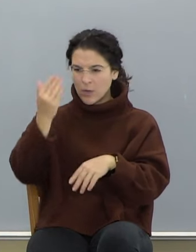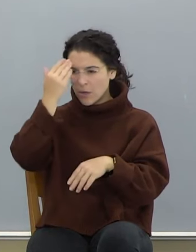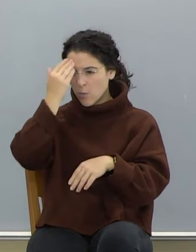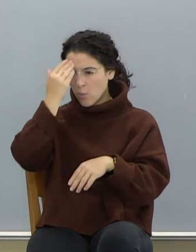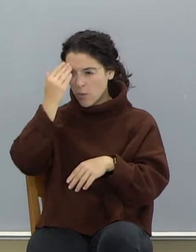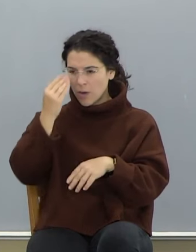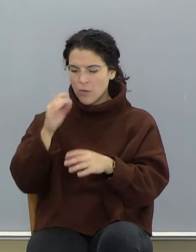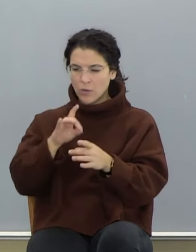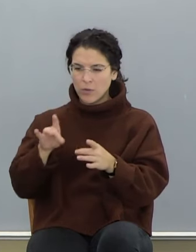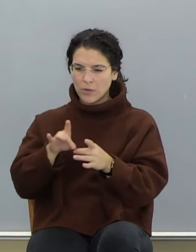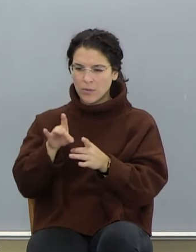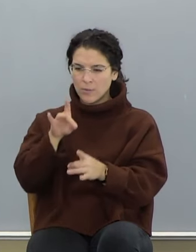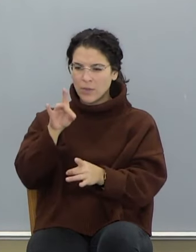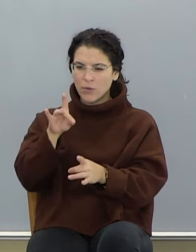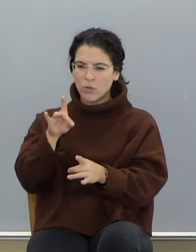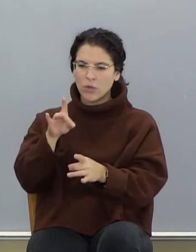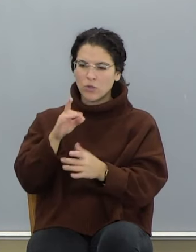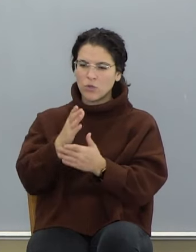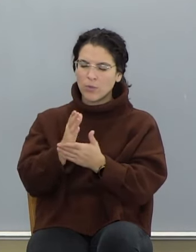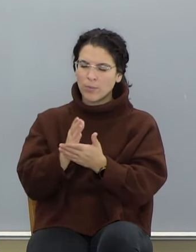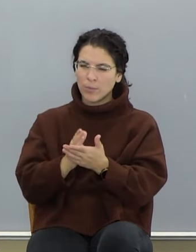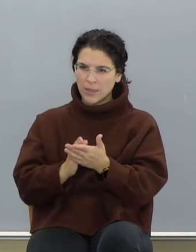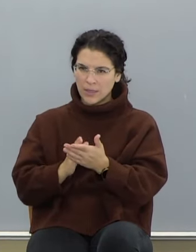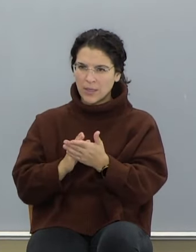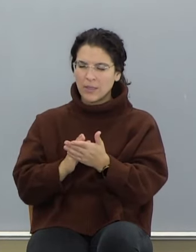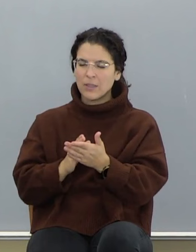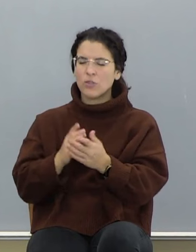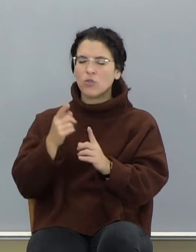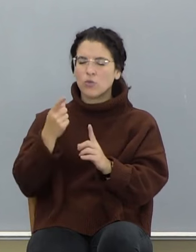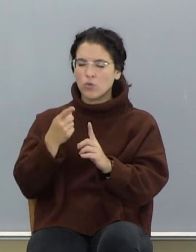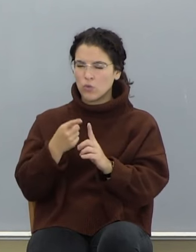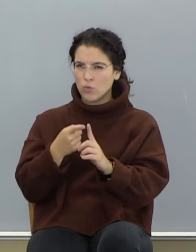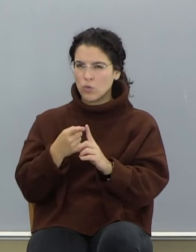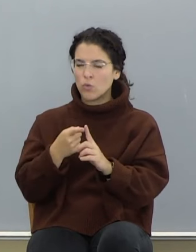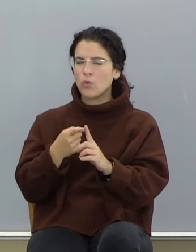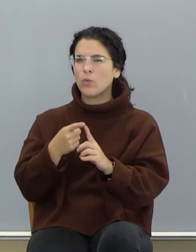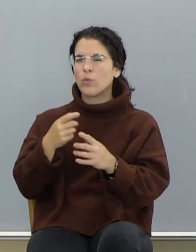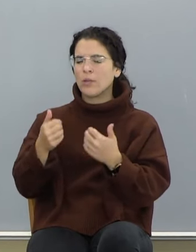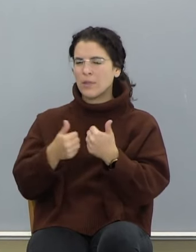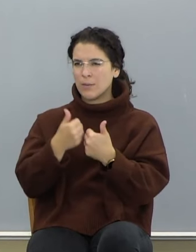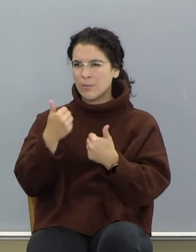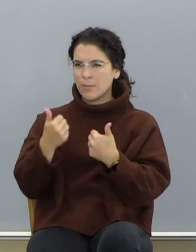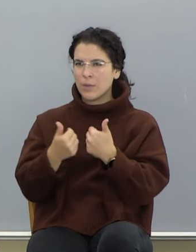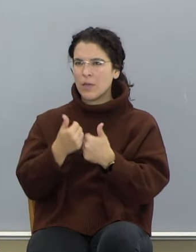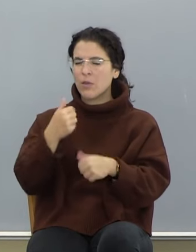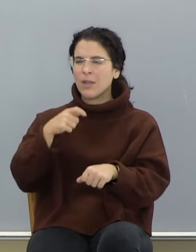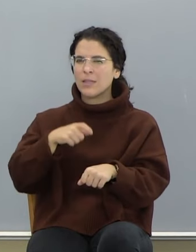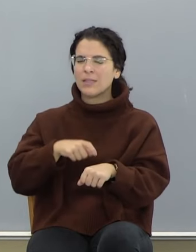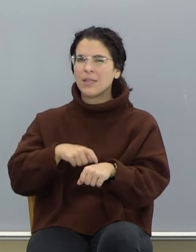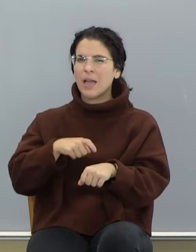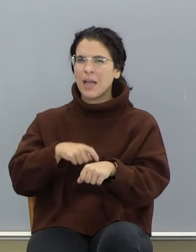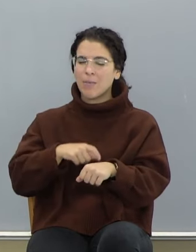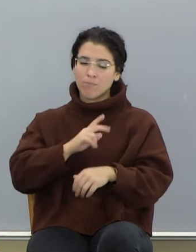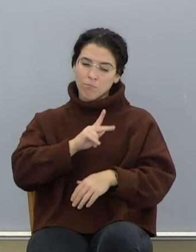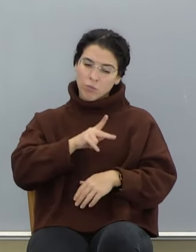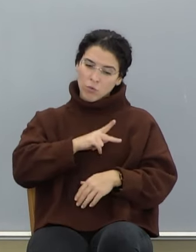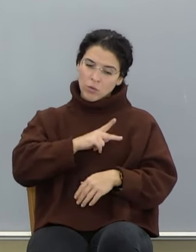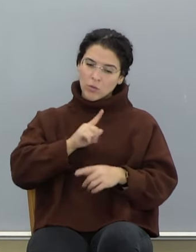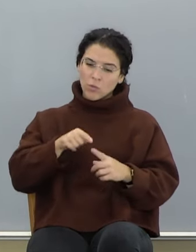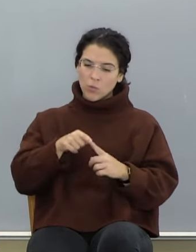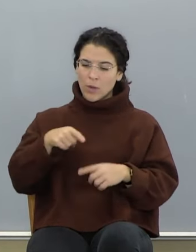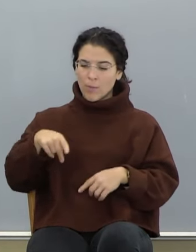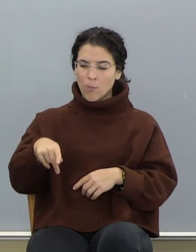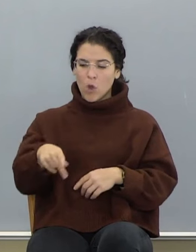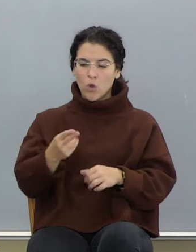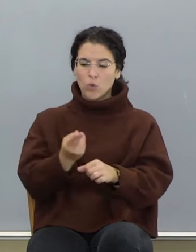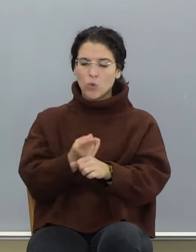a spiritual component to these perilous times. Personally, when Paul uses